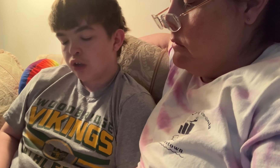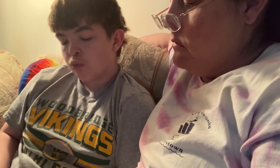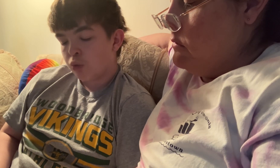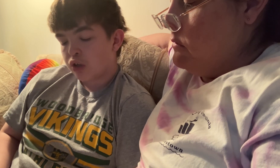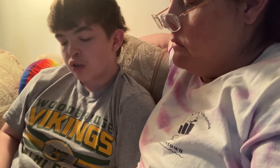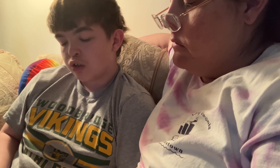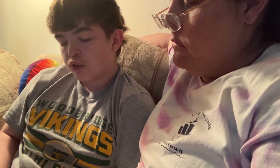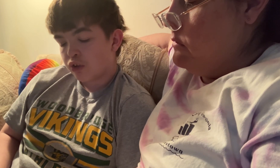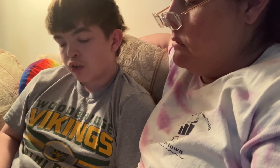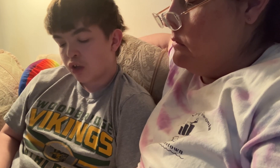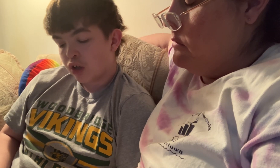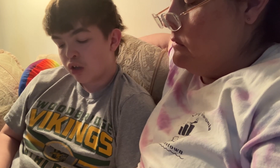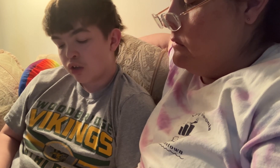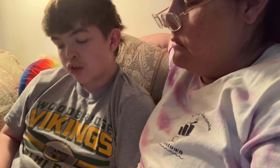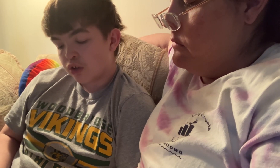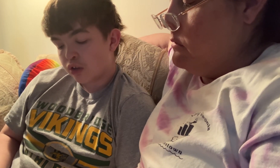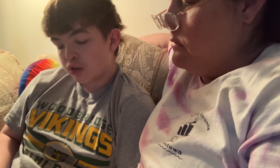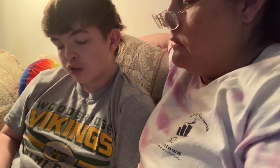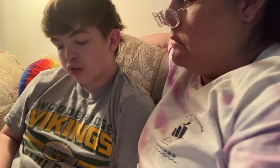and weakness and his